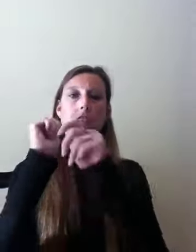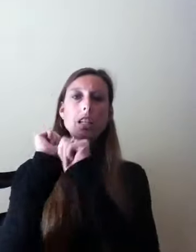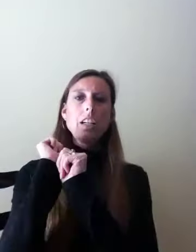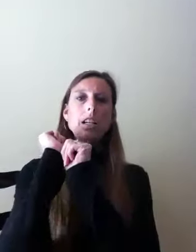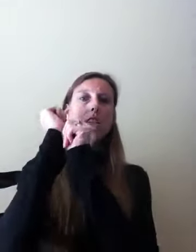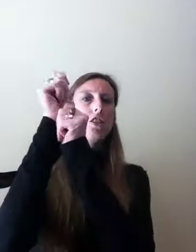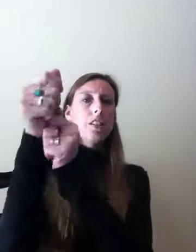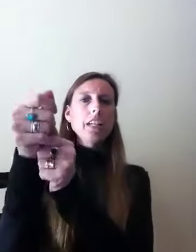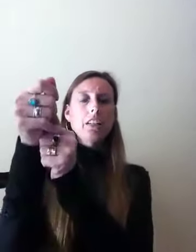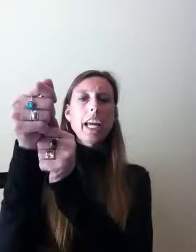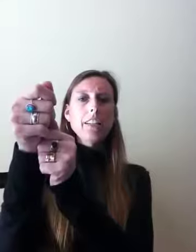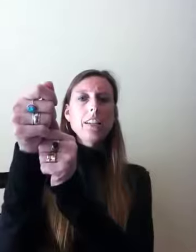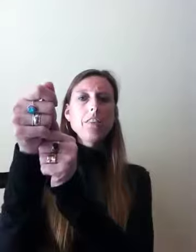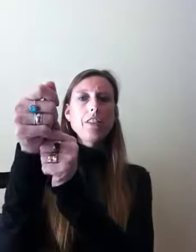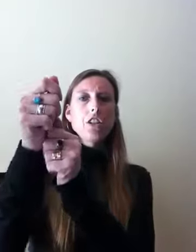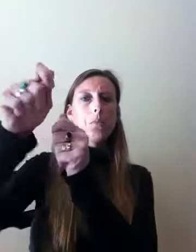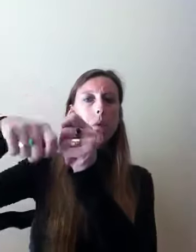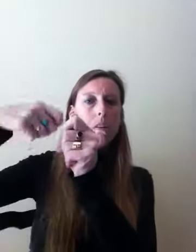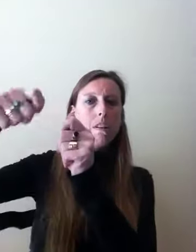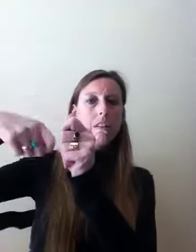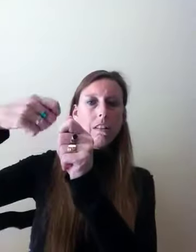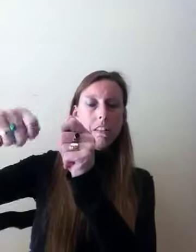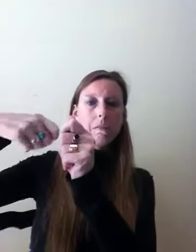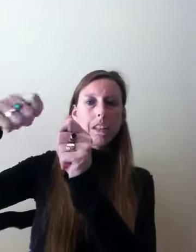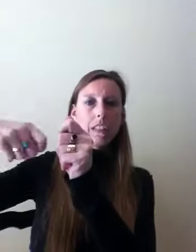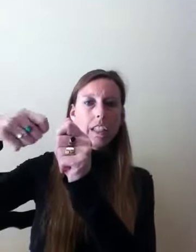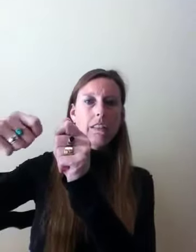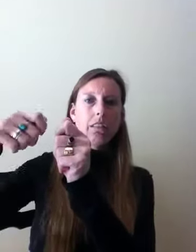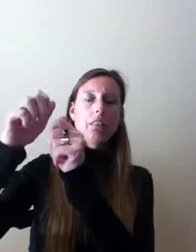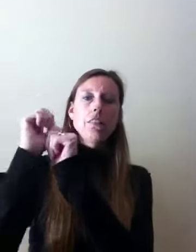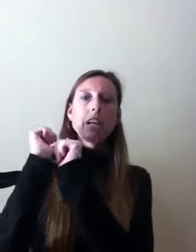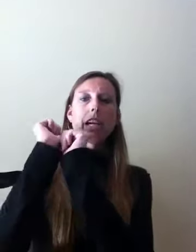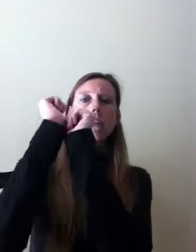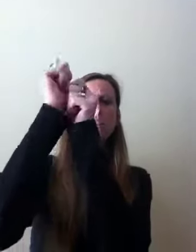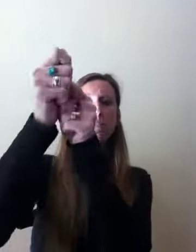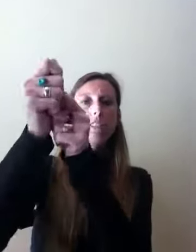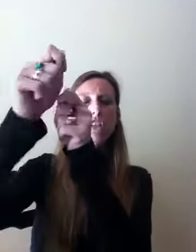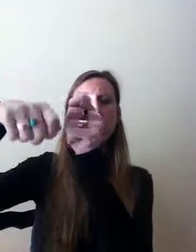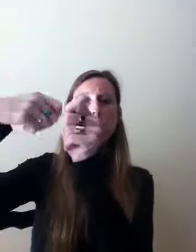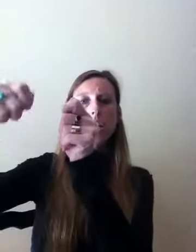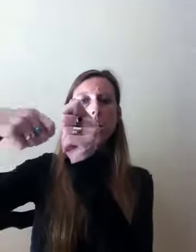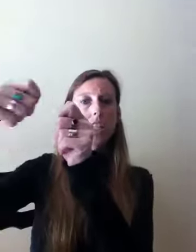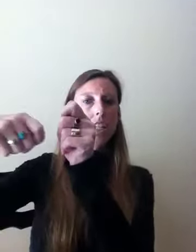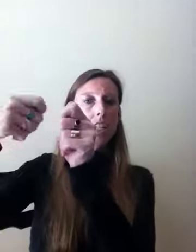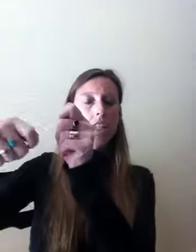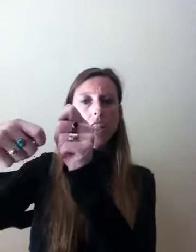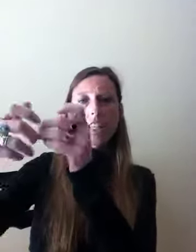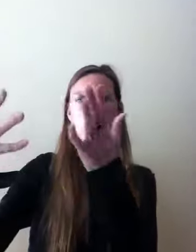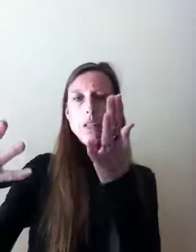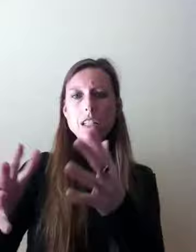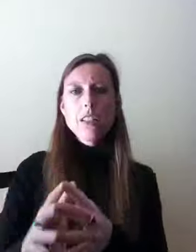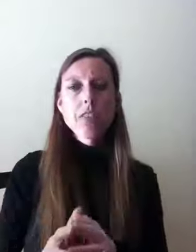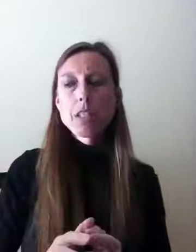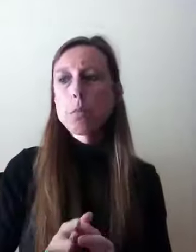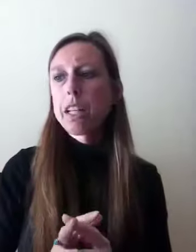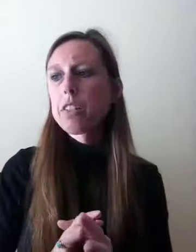Fishing is just like you're casting the fishing pole and you reel it in. Okay, so fishing, and that's pretty